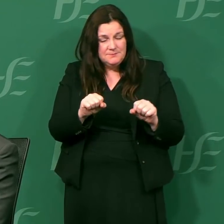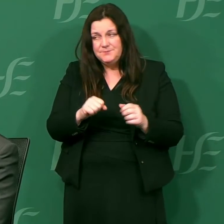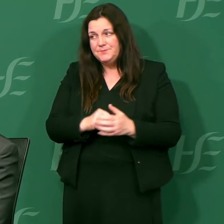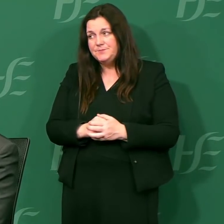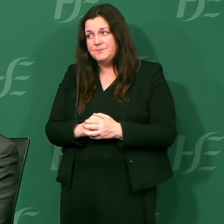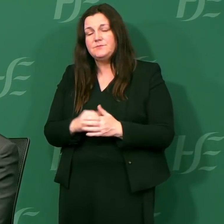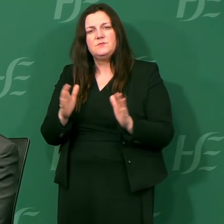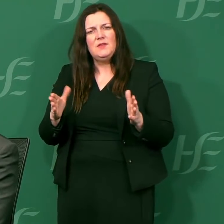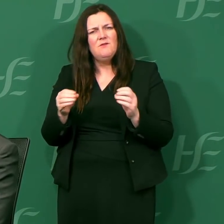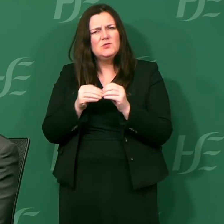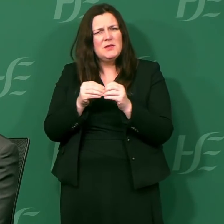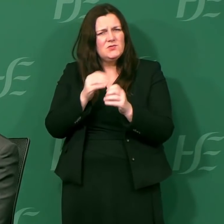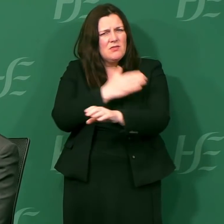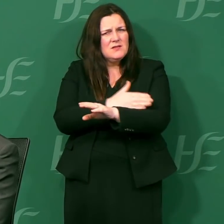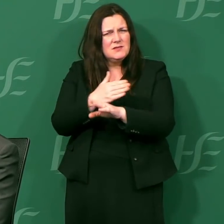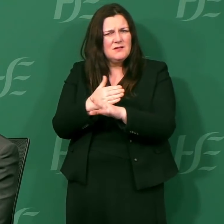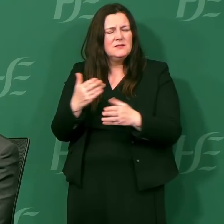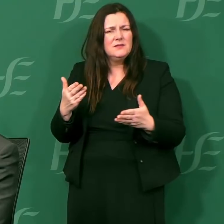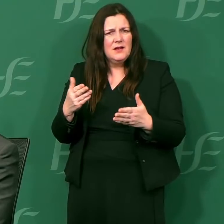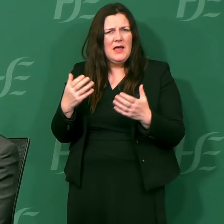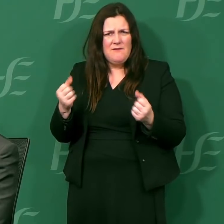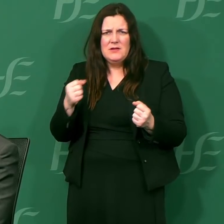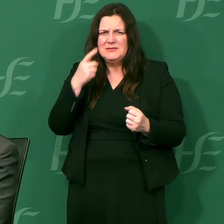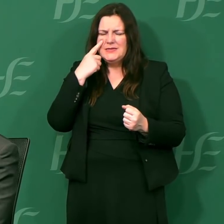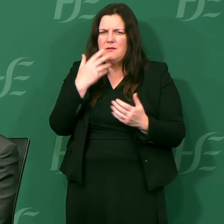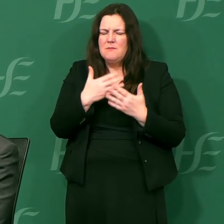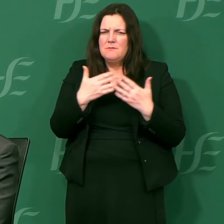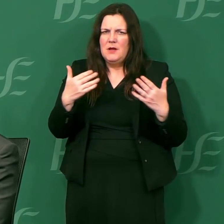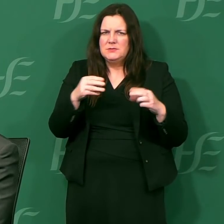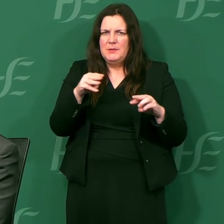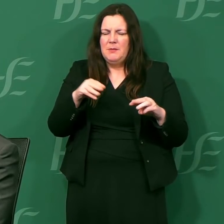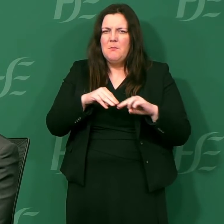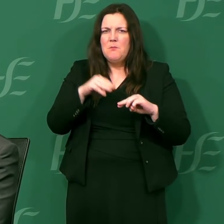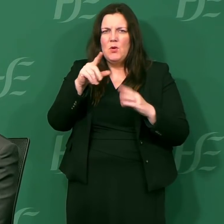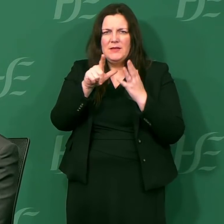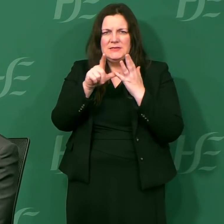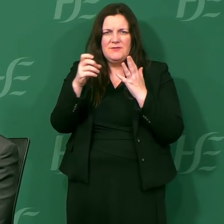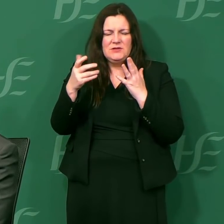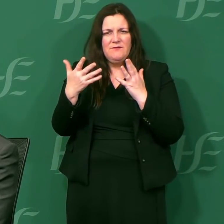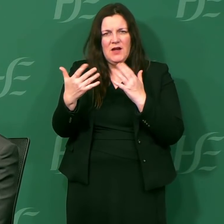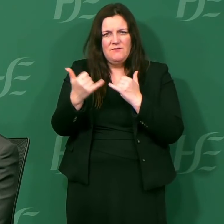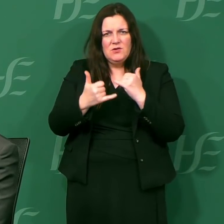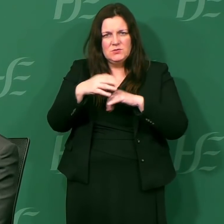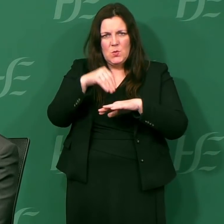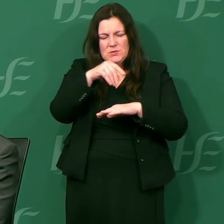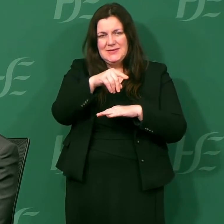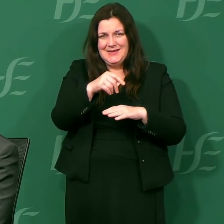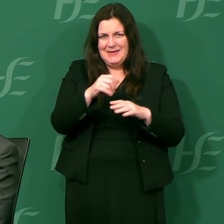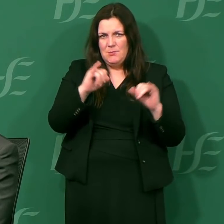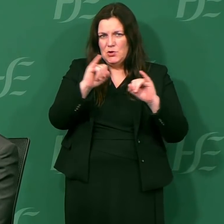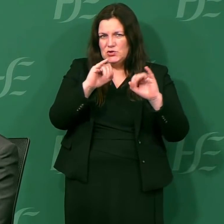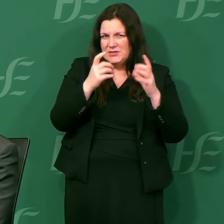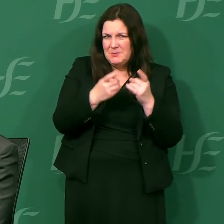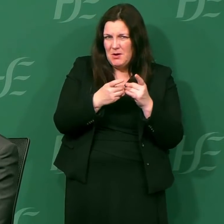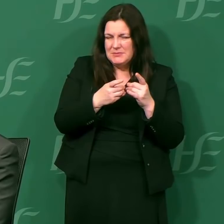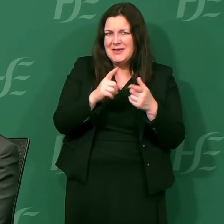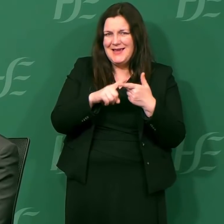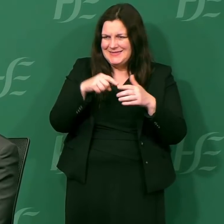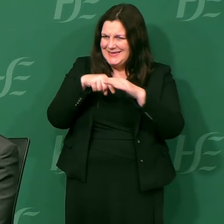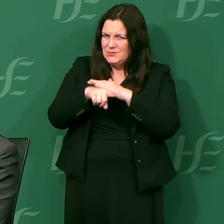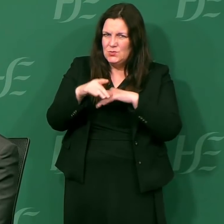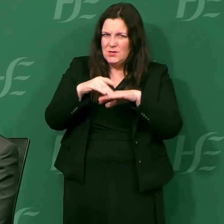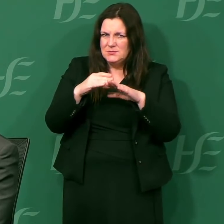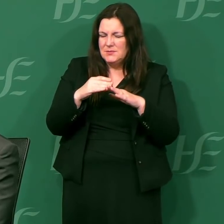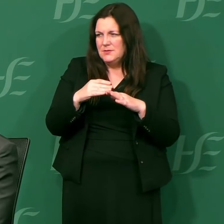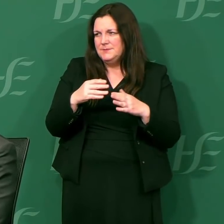have seen extremely high presentations of over 75s into emergency departments, and also in terms of admissions. And